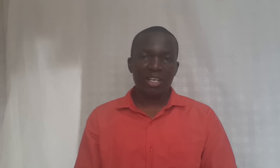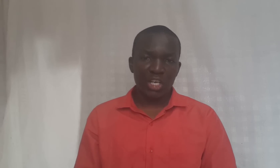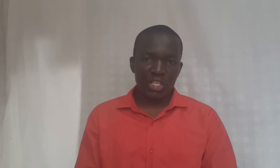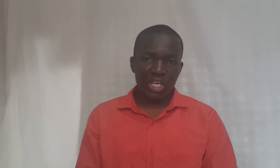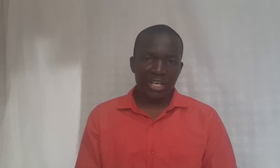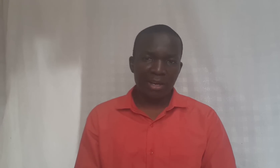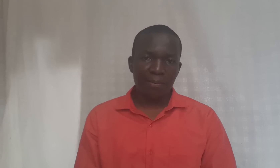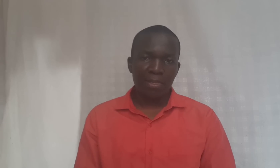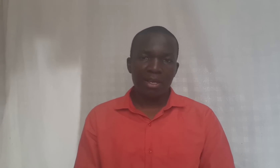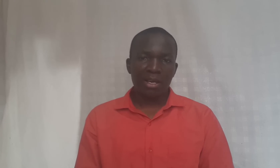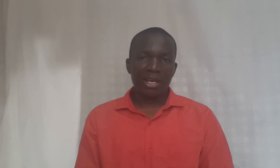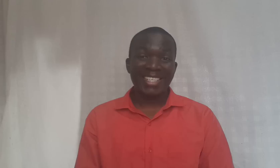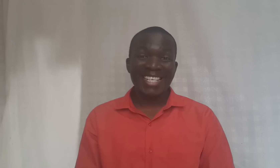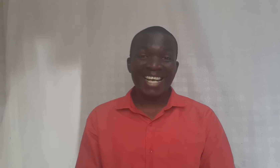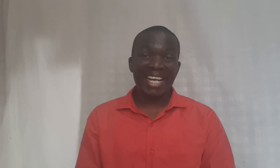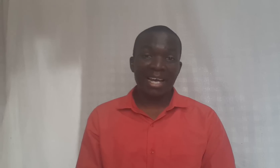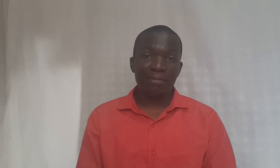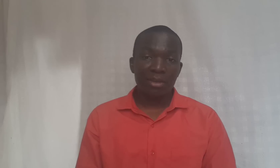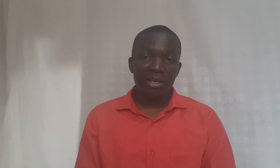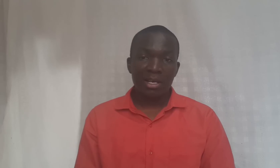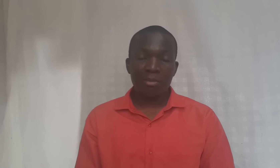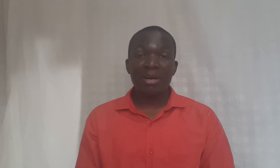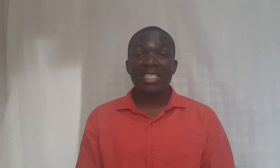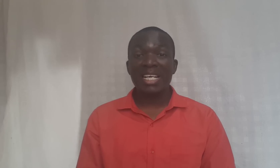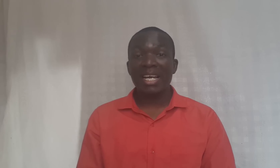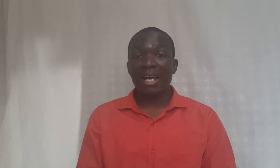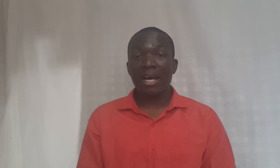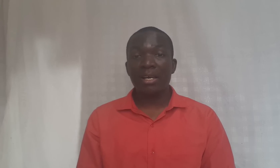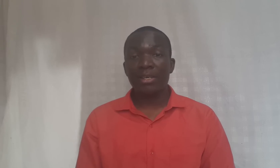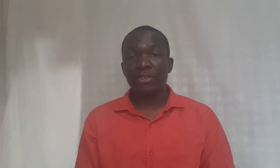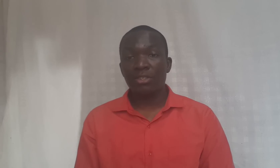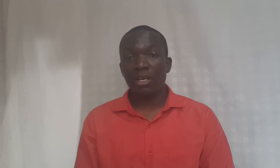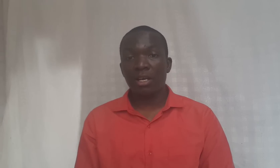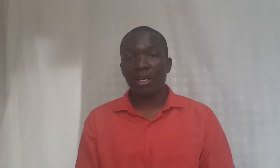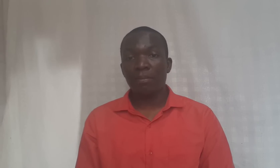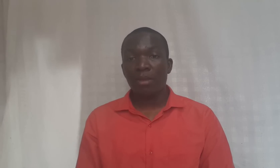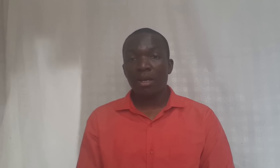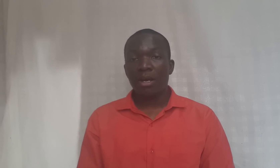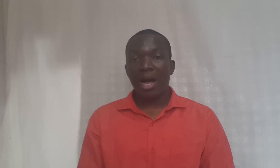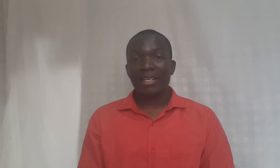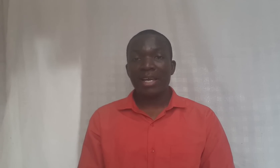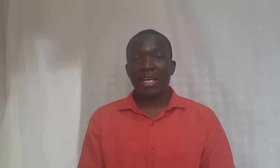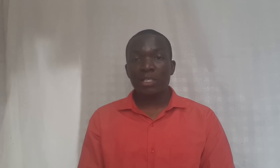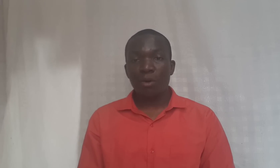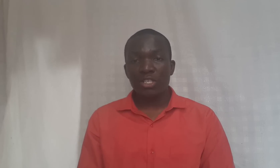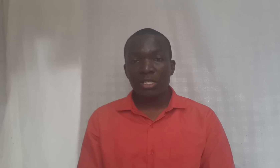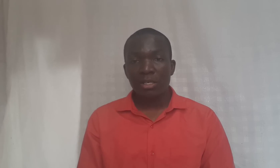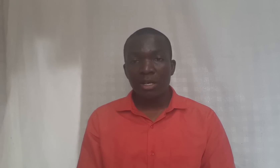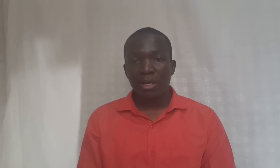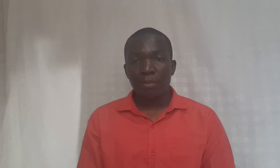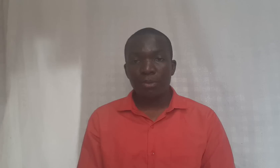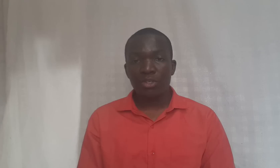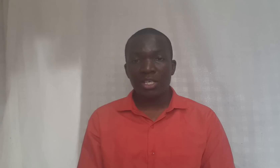in Kenya, Kitengela. Remember, Kitengela is an export